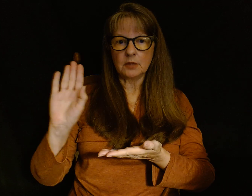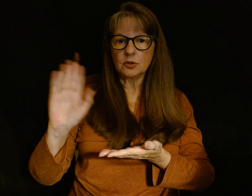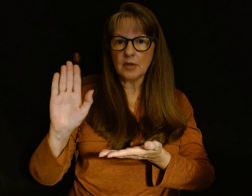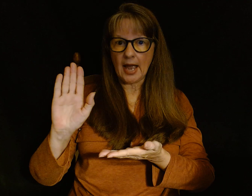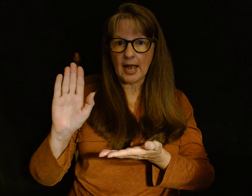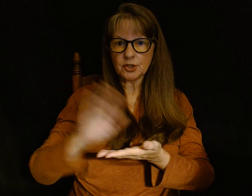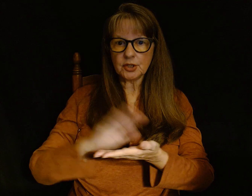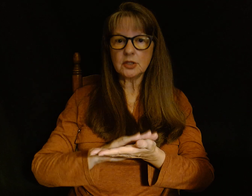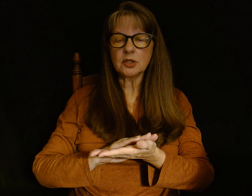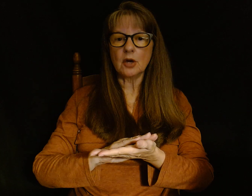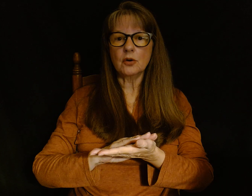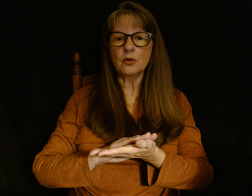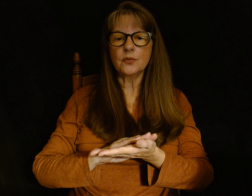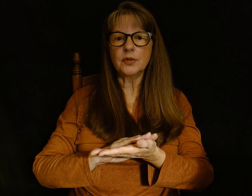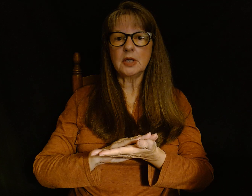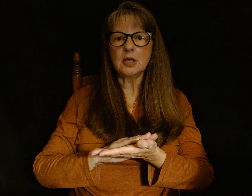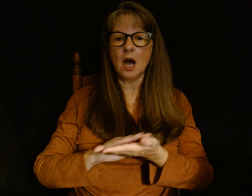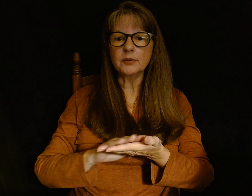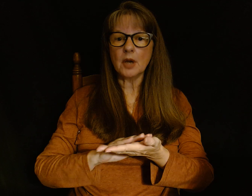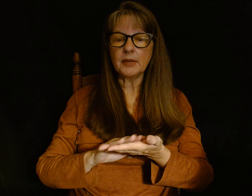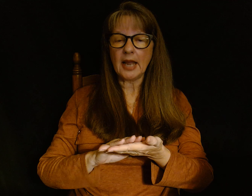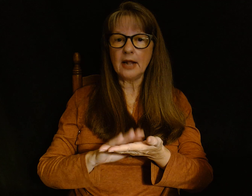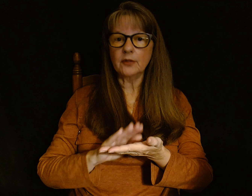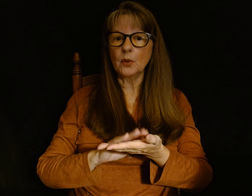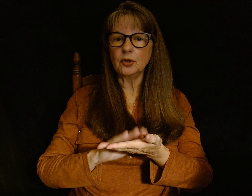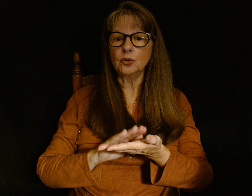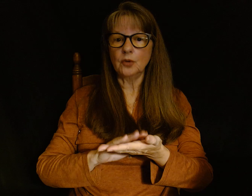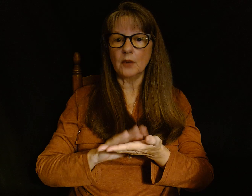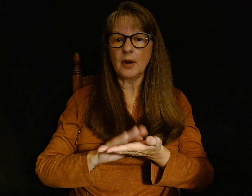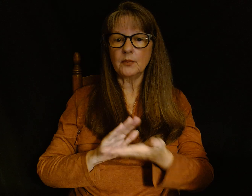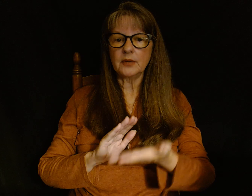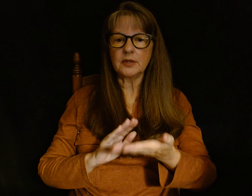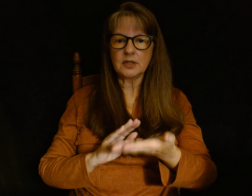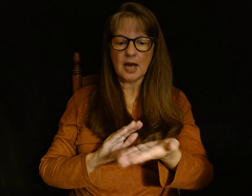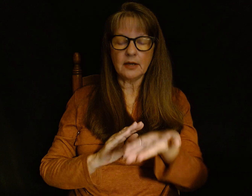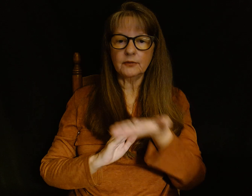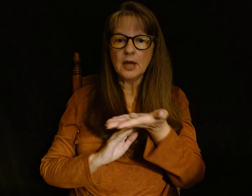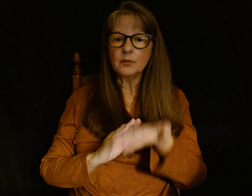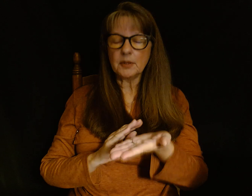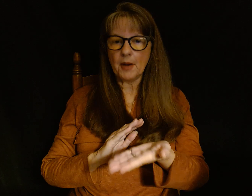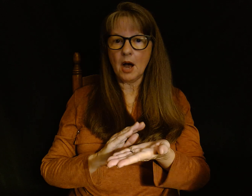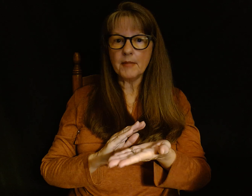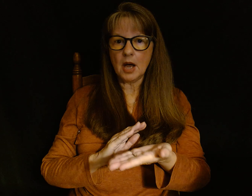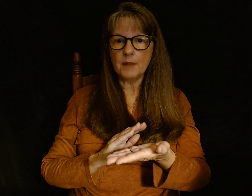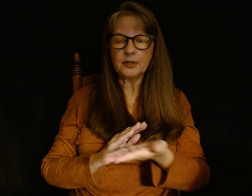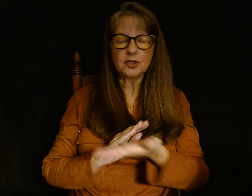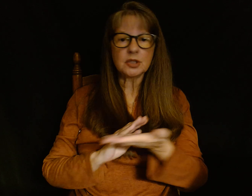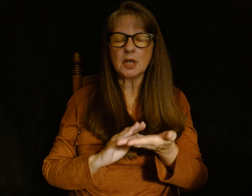the action. So the non-dominant hand, the one you do not write with, is kind of with the palm up. It's just